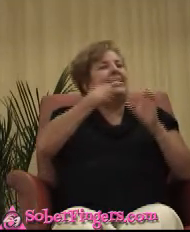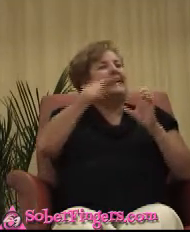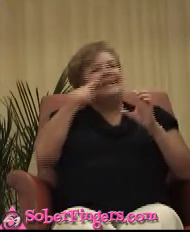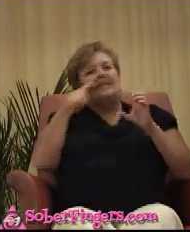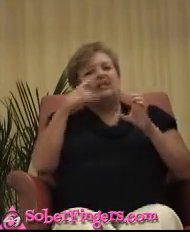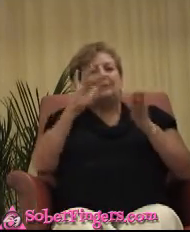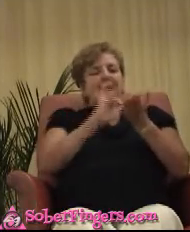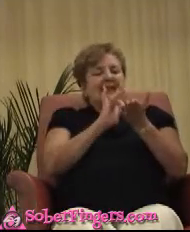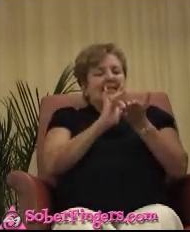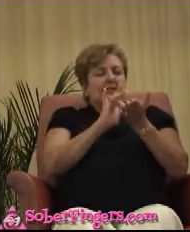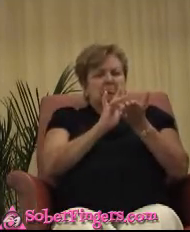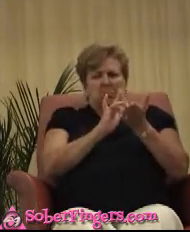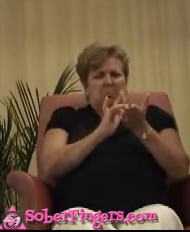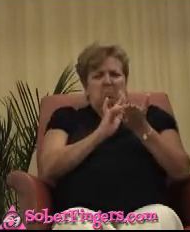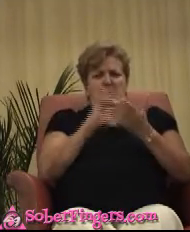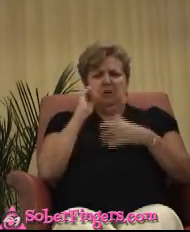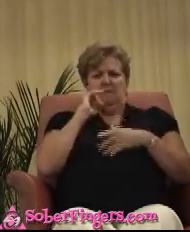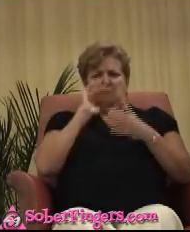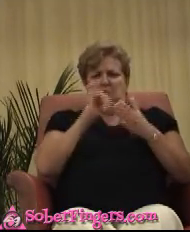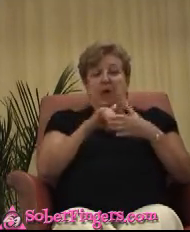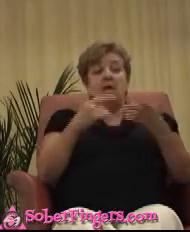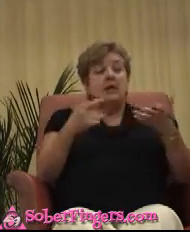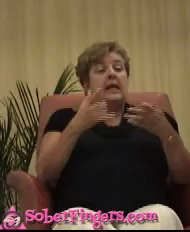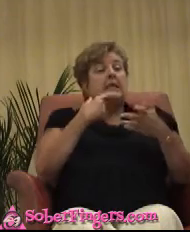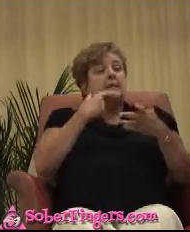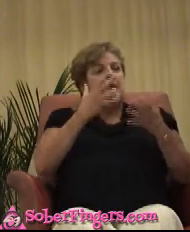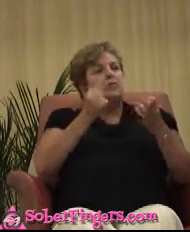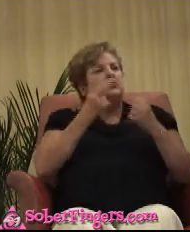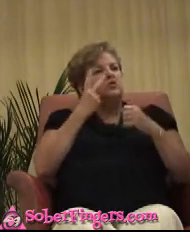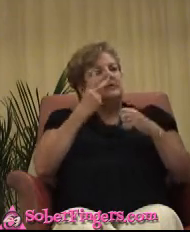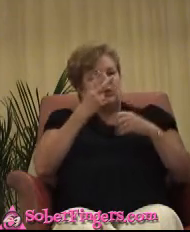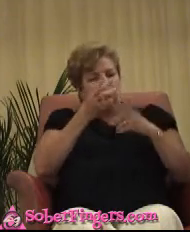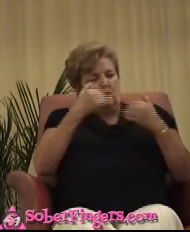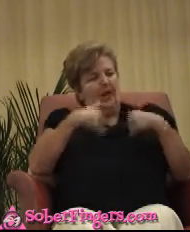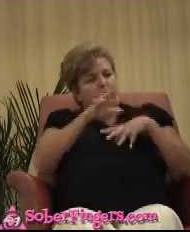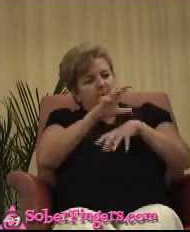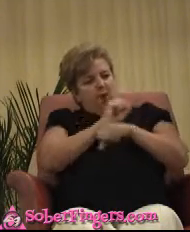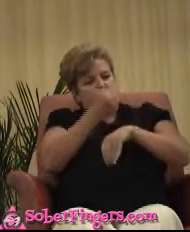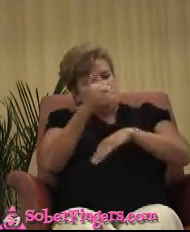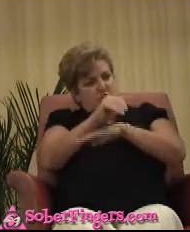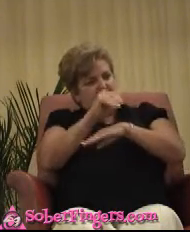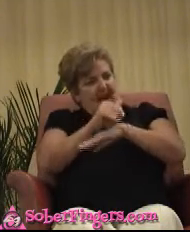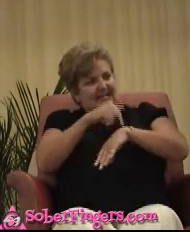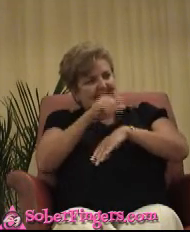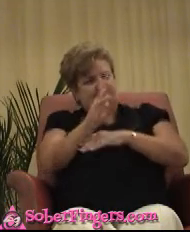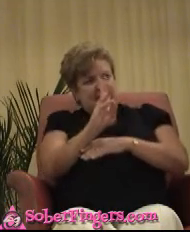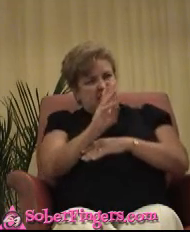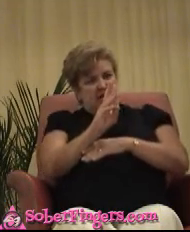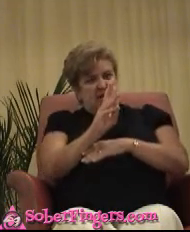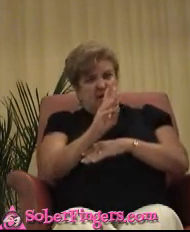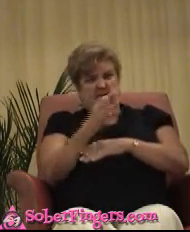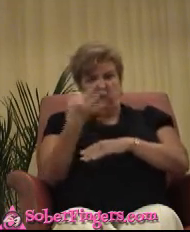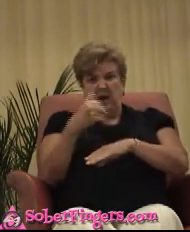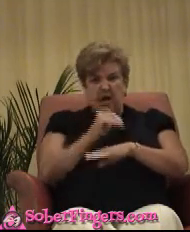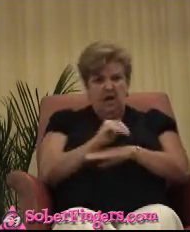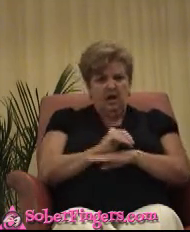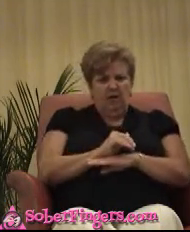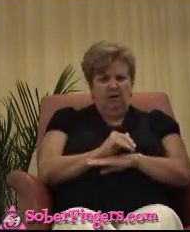of. And he said he wants to see you tonight at 6 o'clock. I'm thinking 6 o'clock Friday night. That conveyed a certain sense